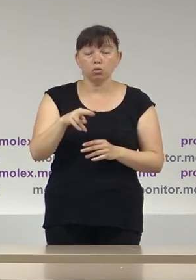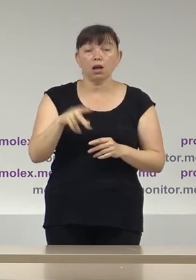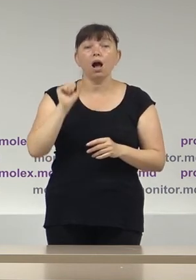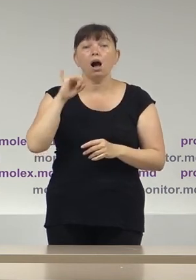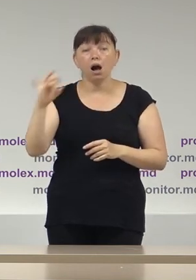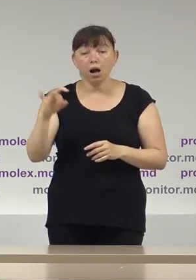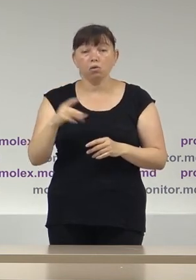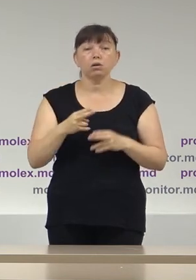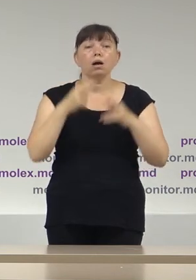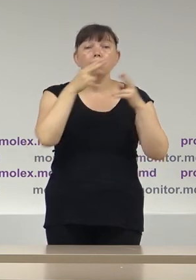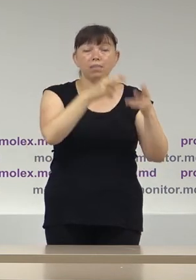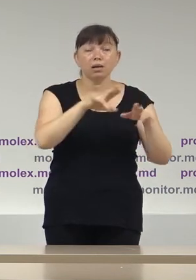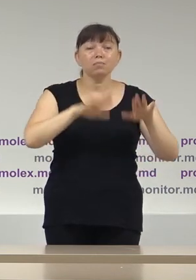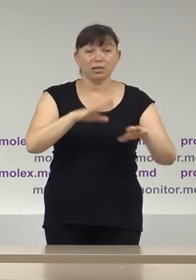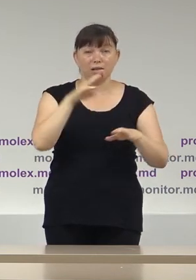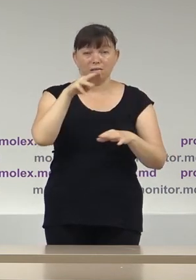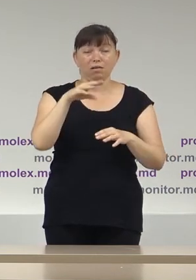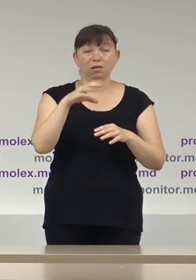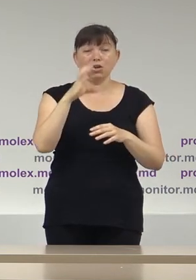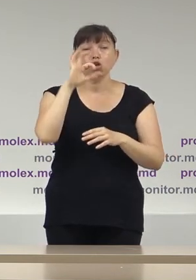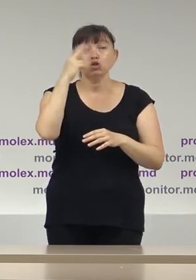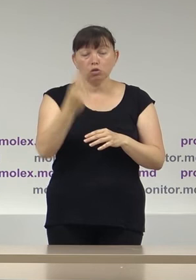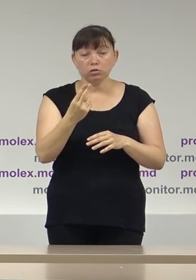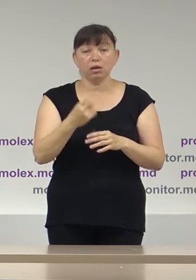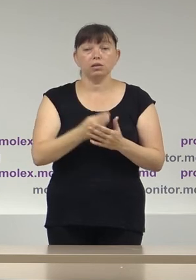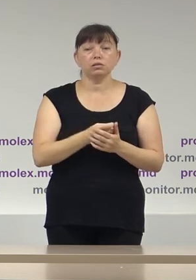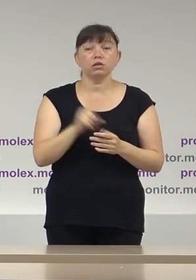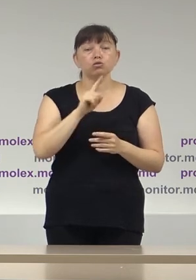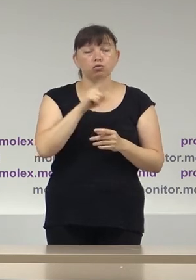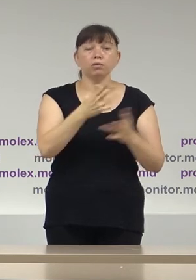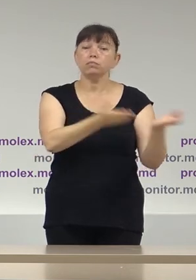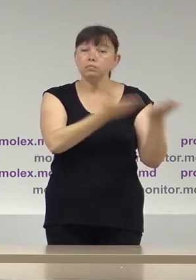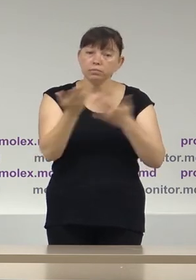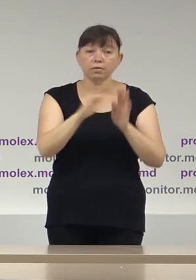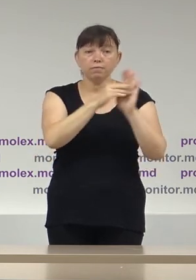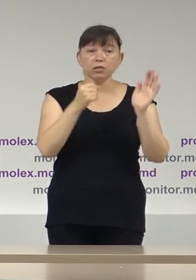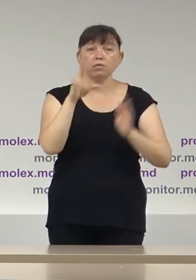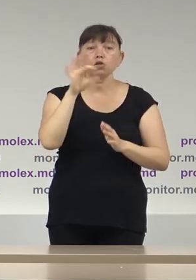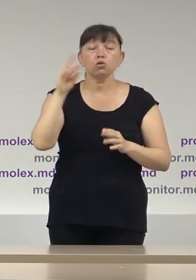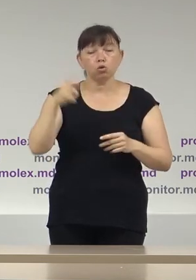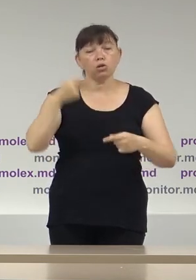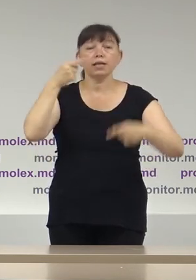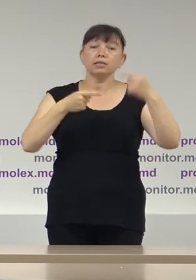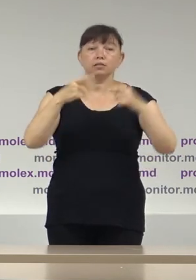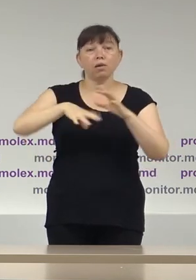on 7th of July, when representatives of our party traveled to the office